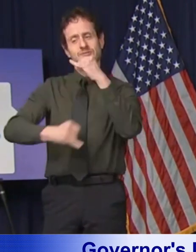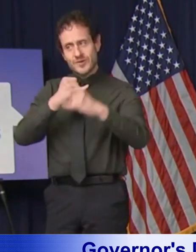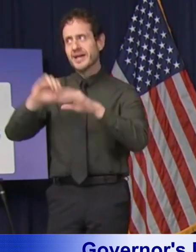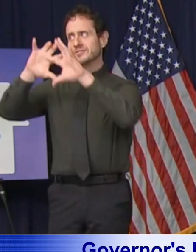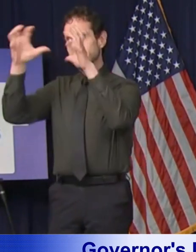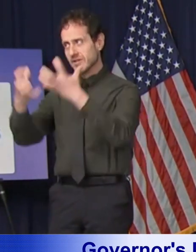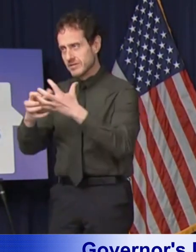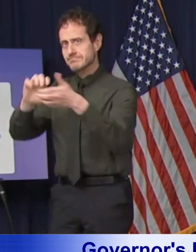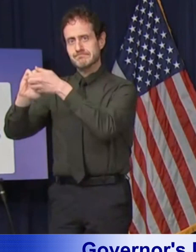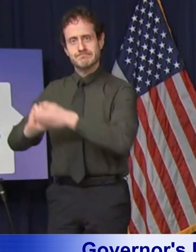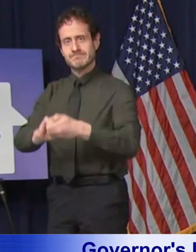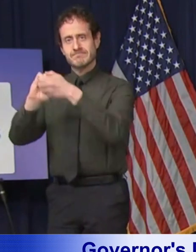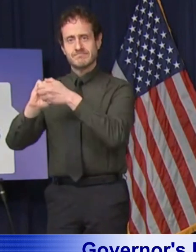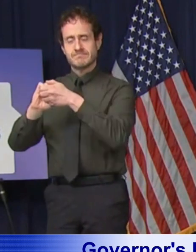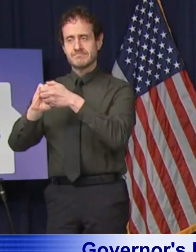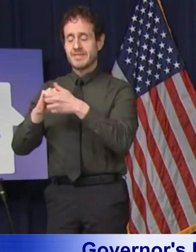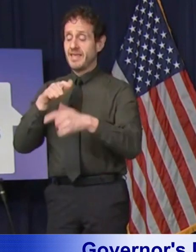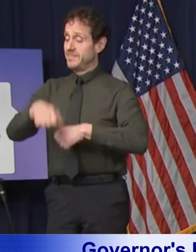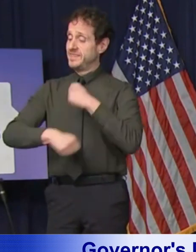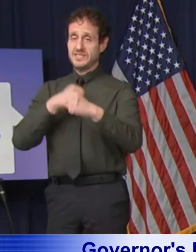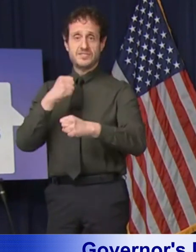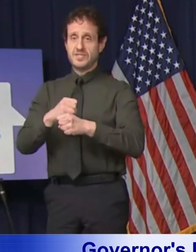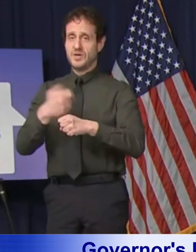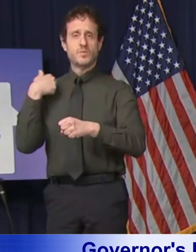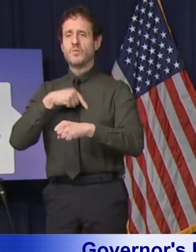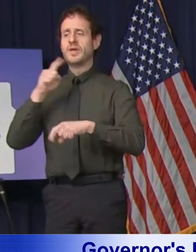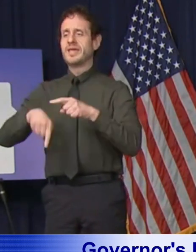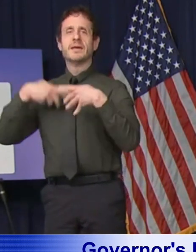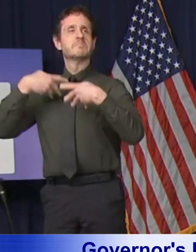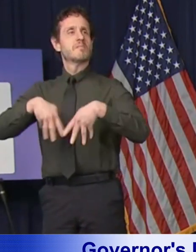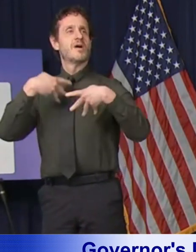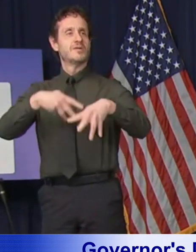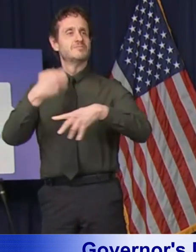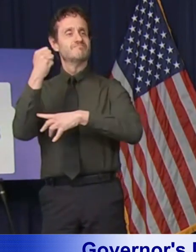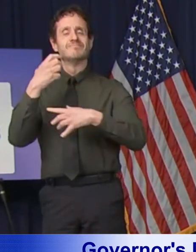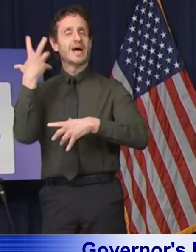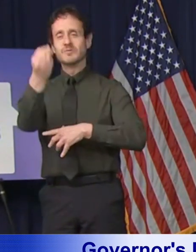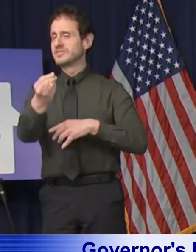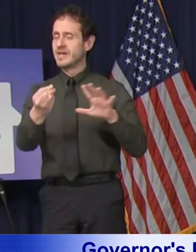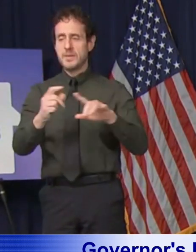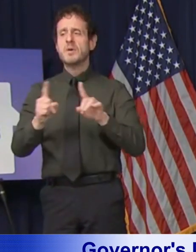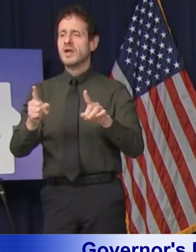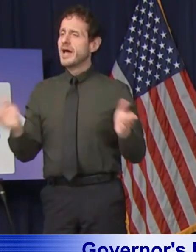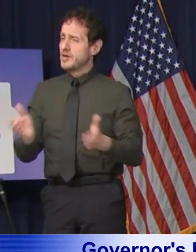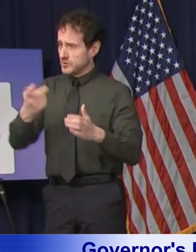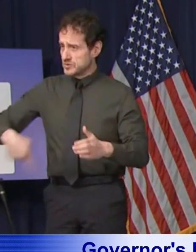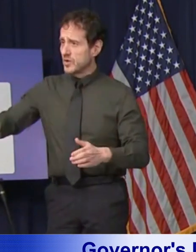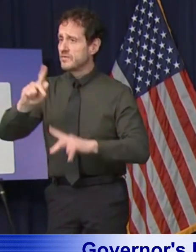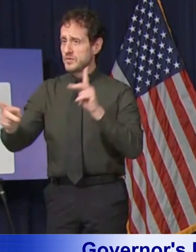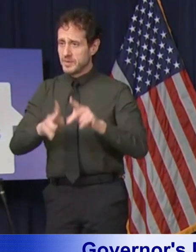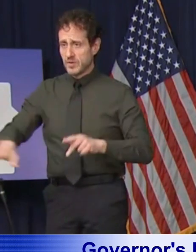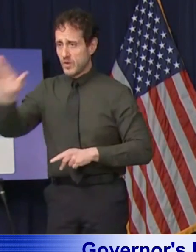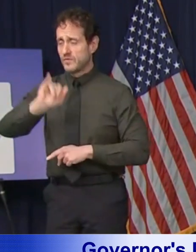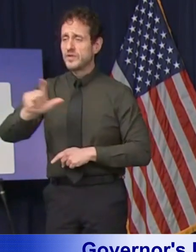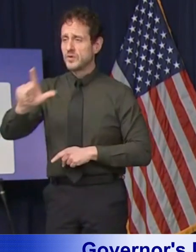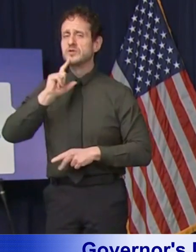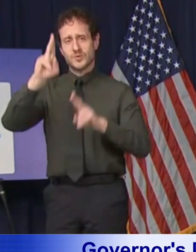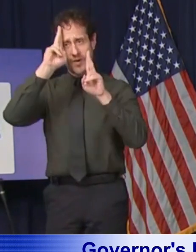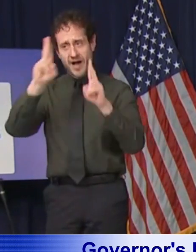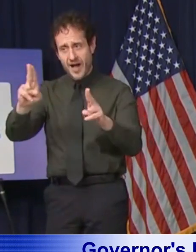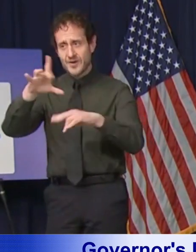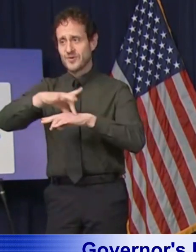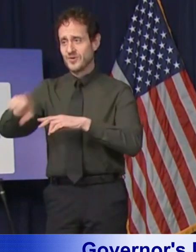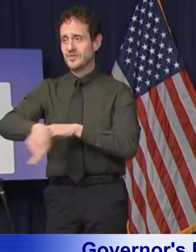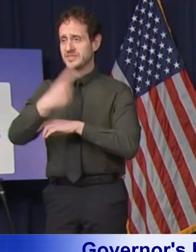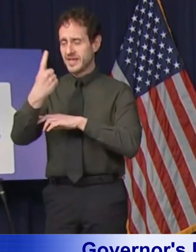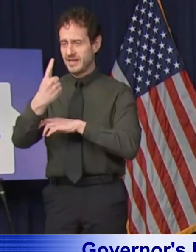outside together this year, I encourage all Illinoisans to take part in honoring Earth Day, which you can